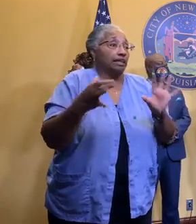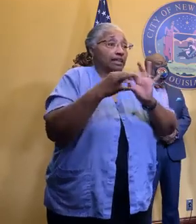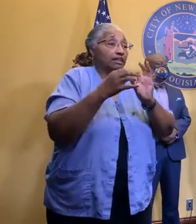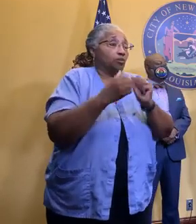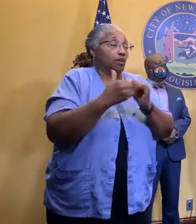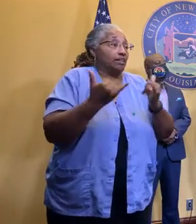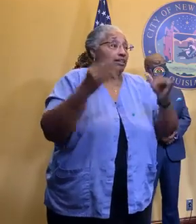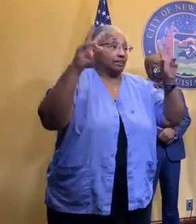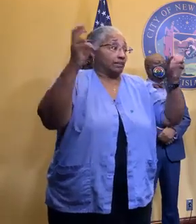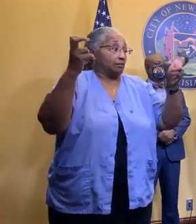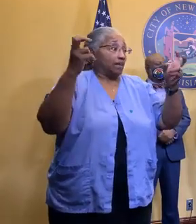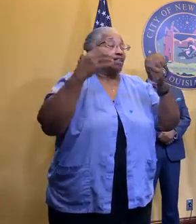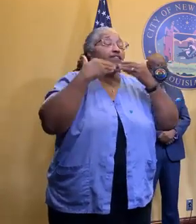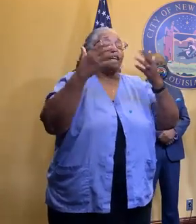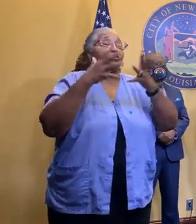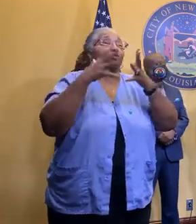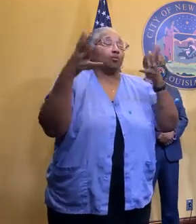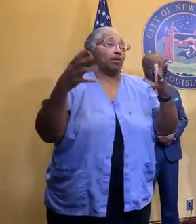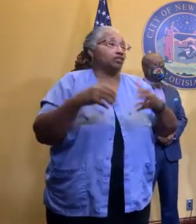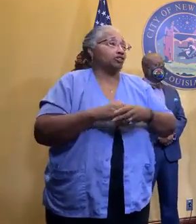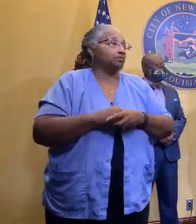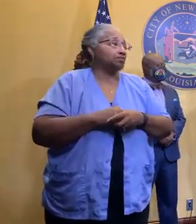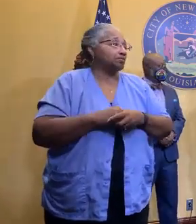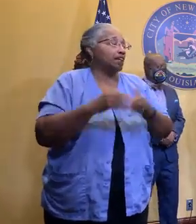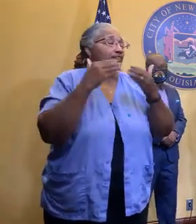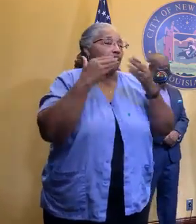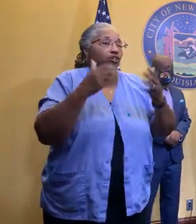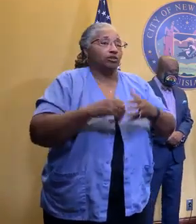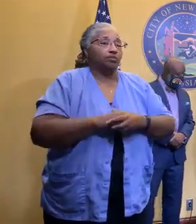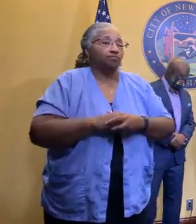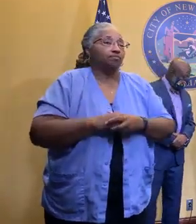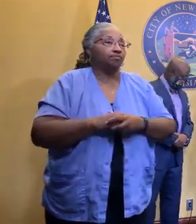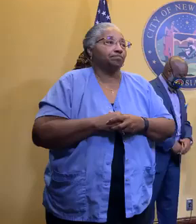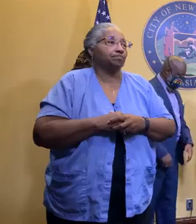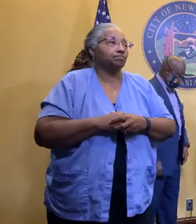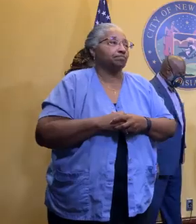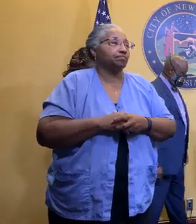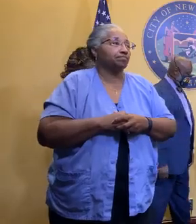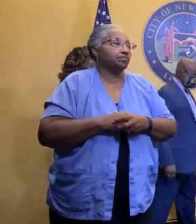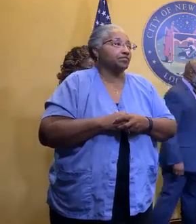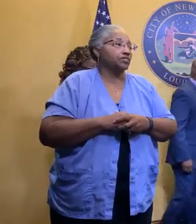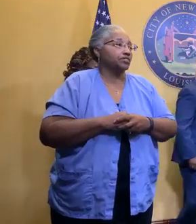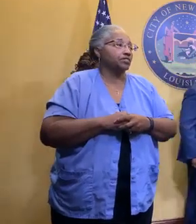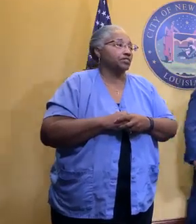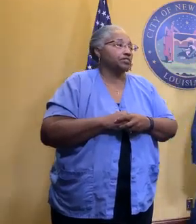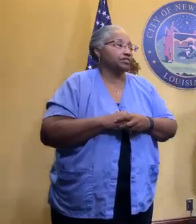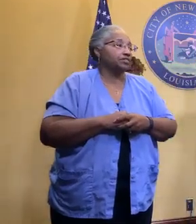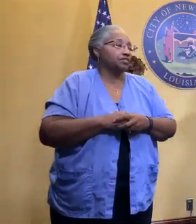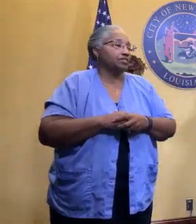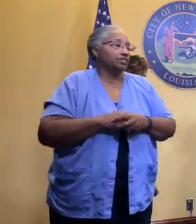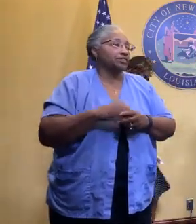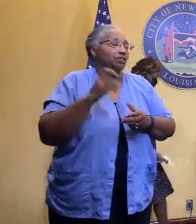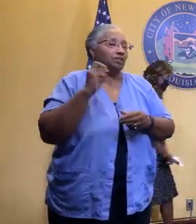all right, well, thank you all so much. Thank you so much. Thank you. I won't subject